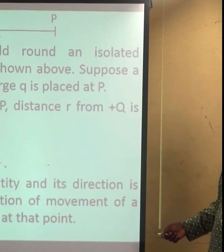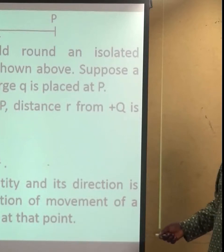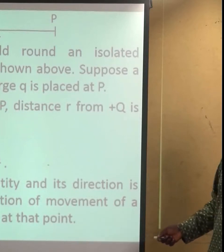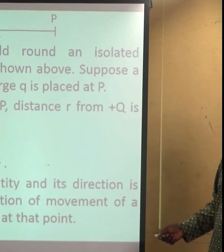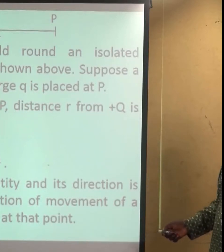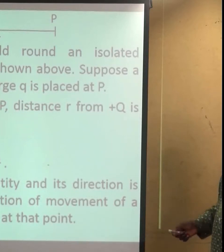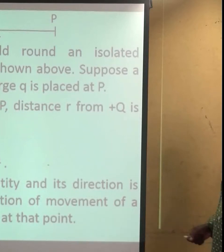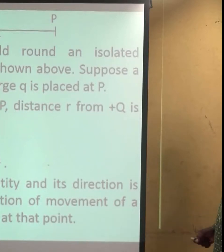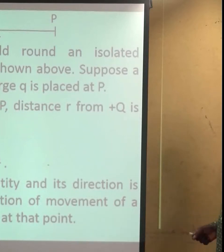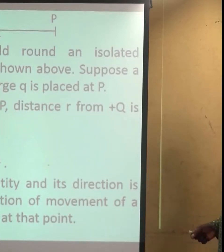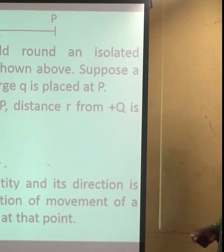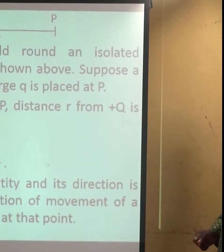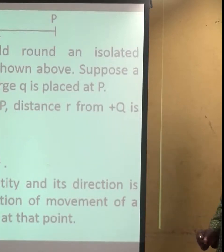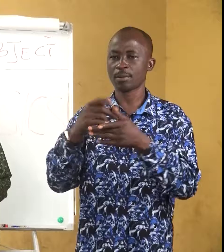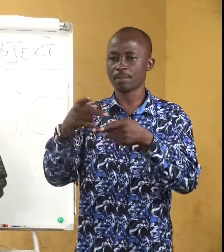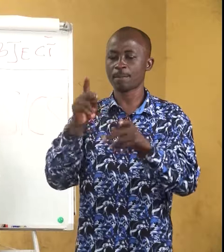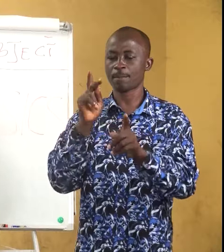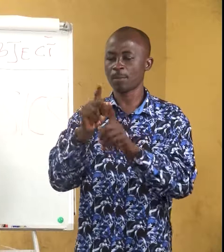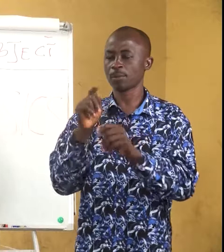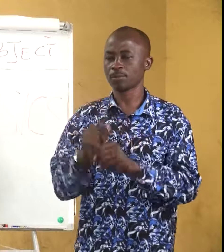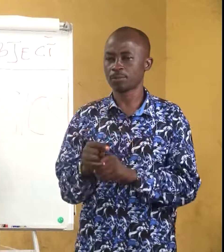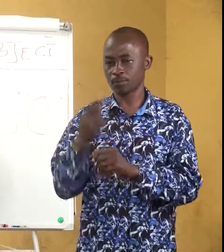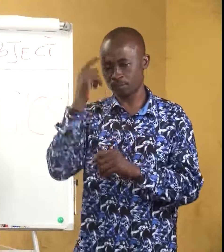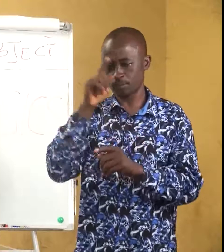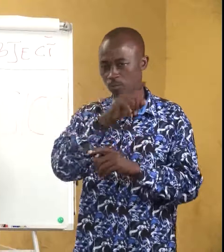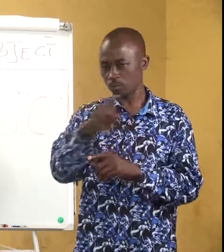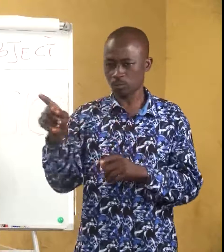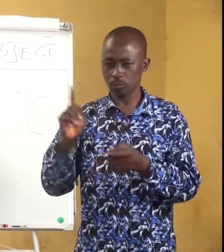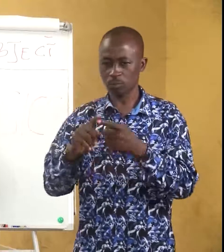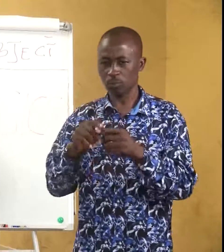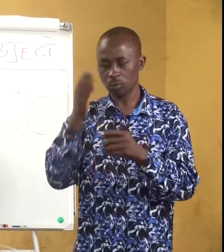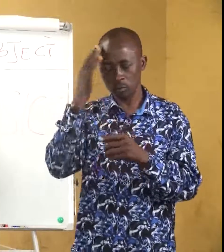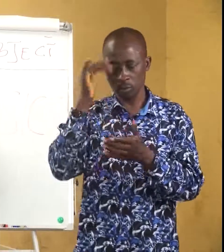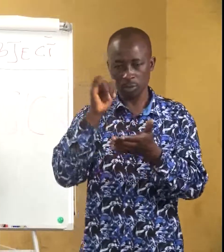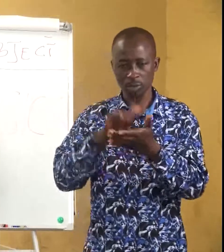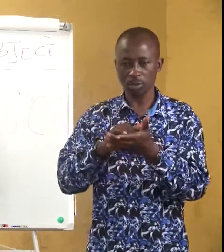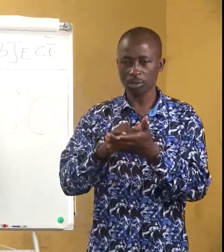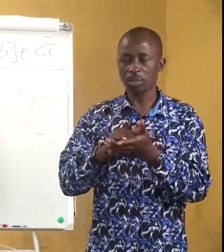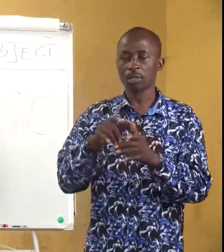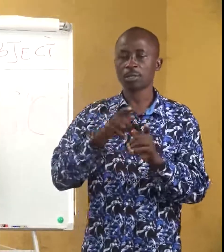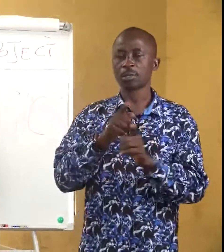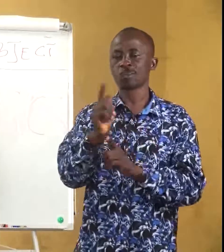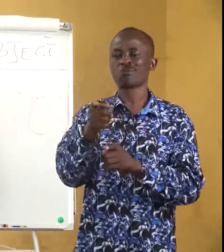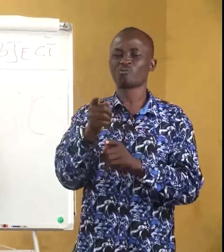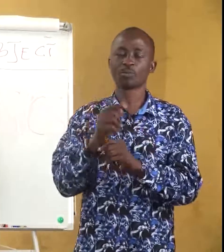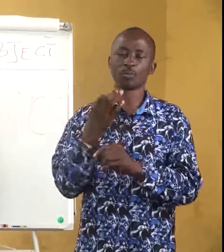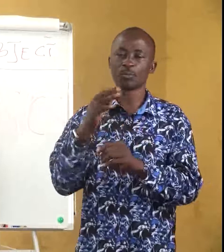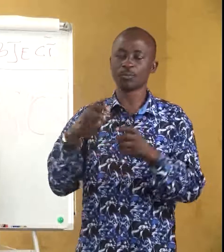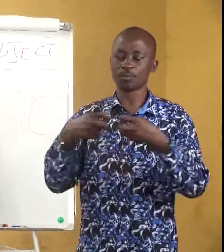that point. Now, for you to get to know the direction of an electric field